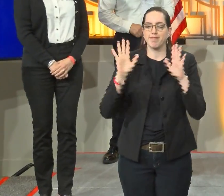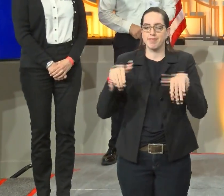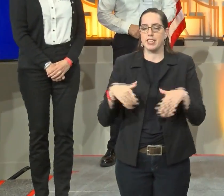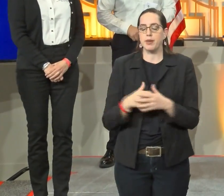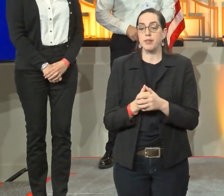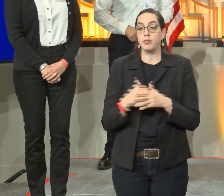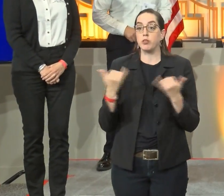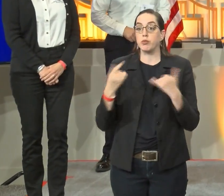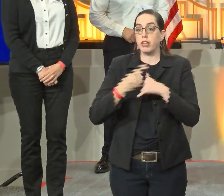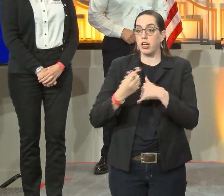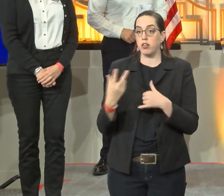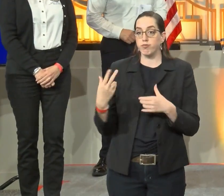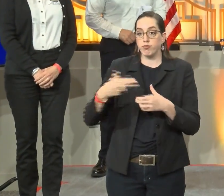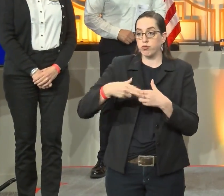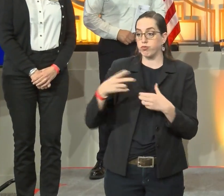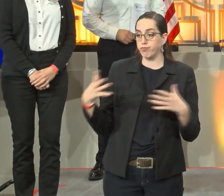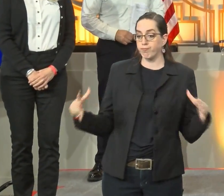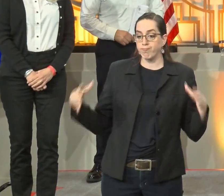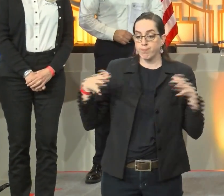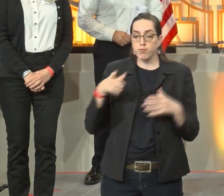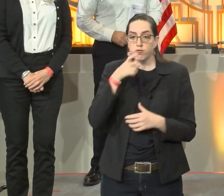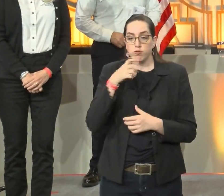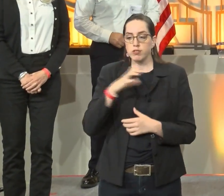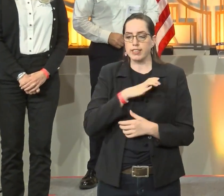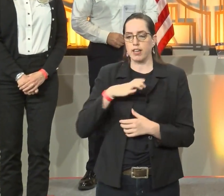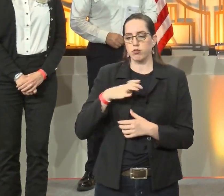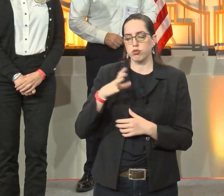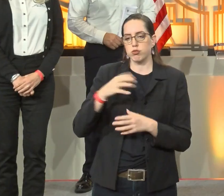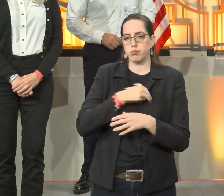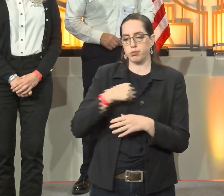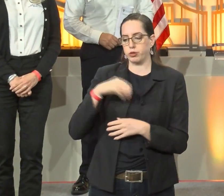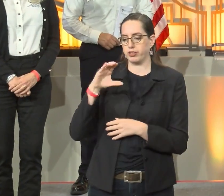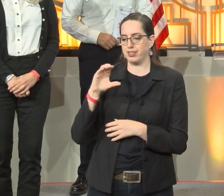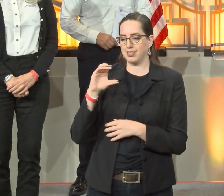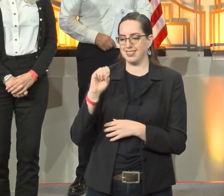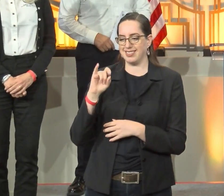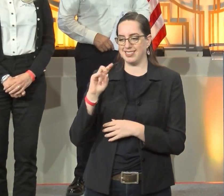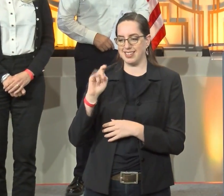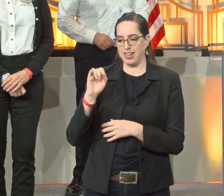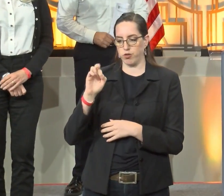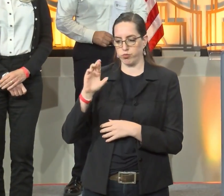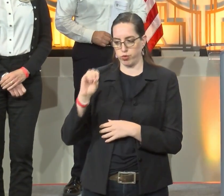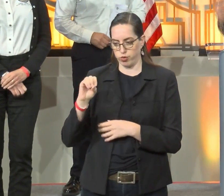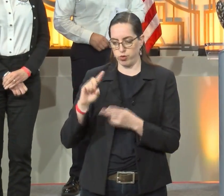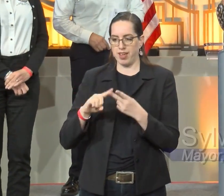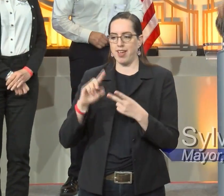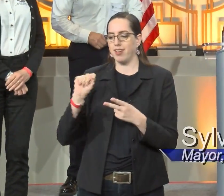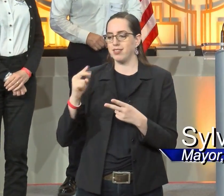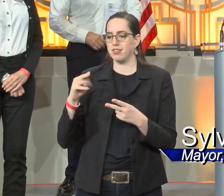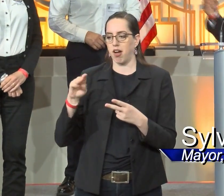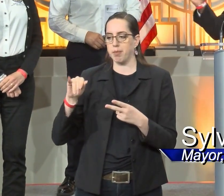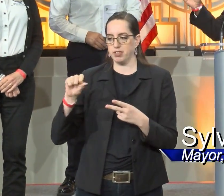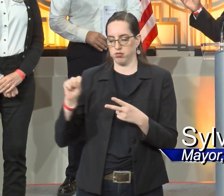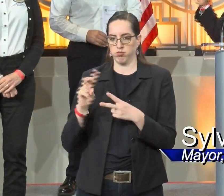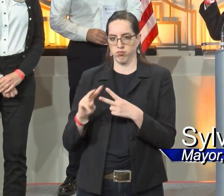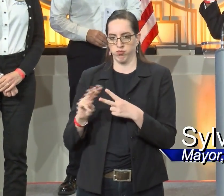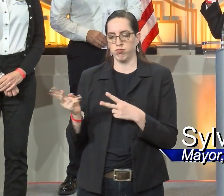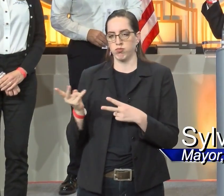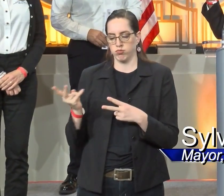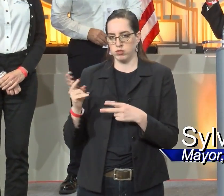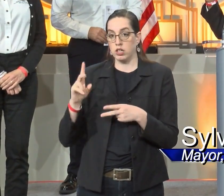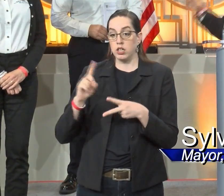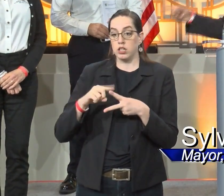All right, I'm joined today by Council Member Cisneros and Council Member Thomas,